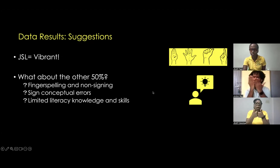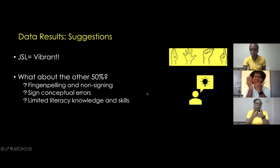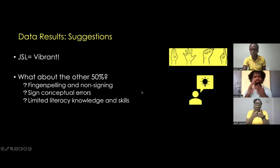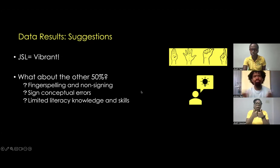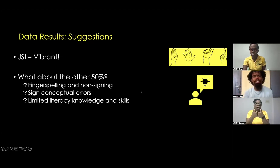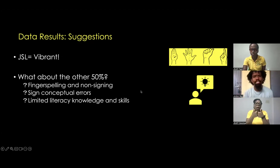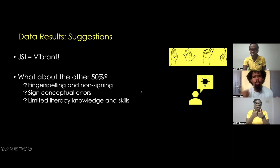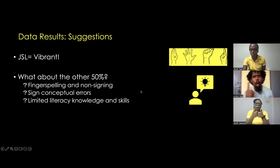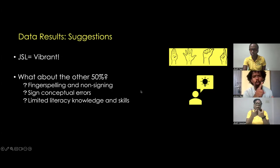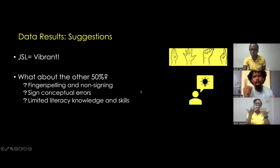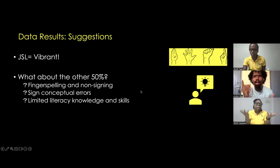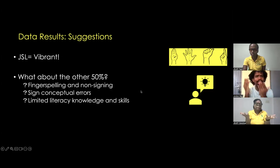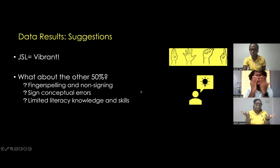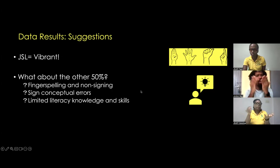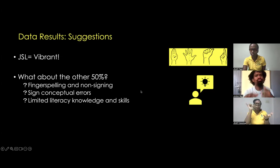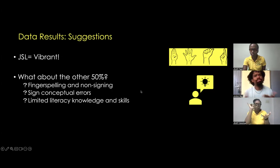limited literacy skills, you know,